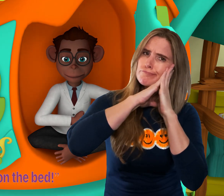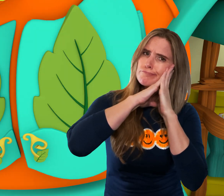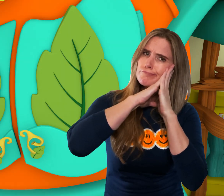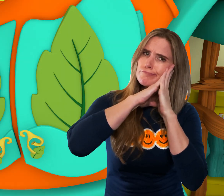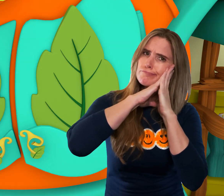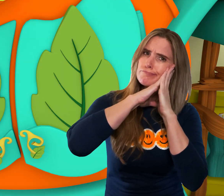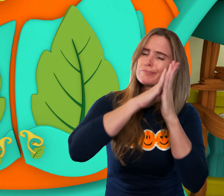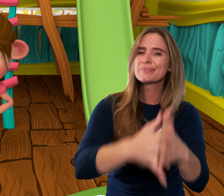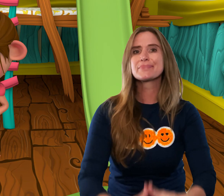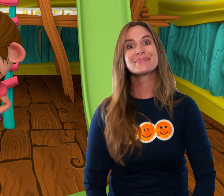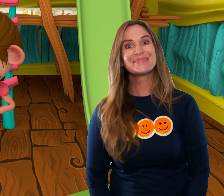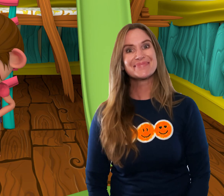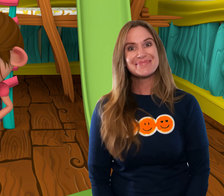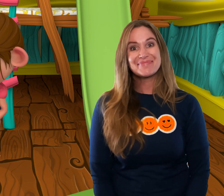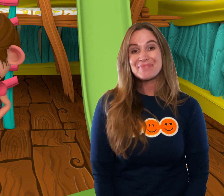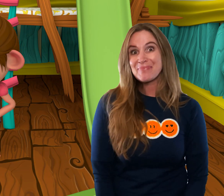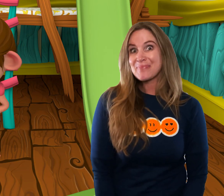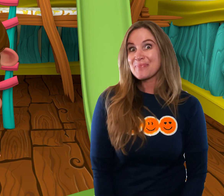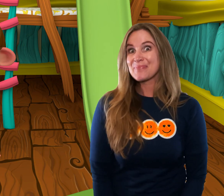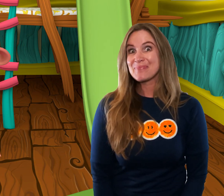bed."